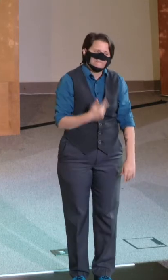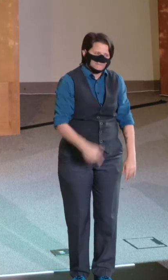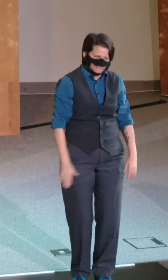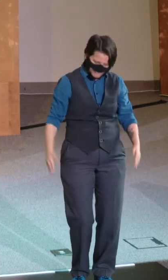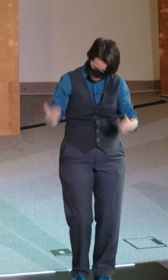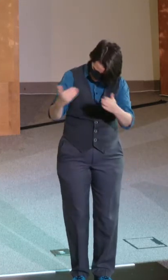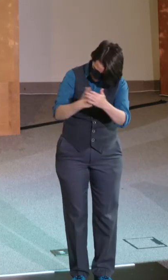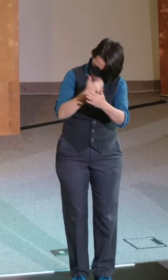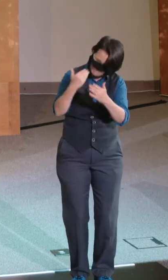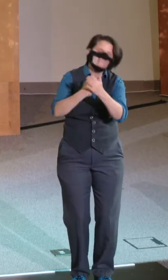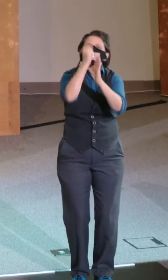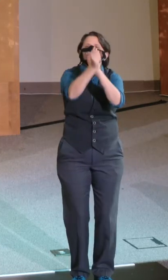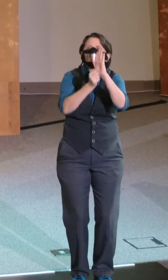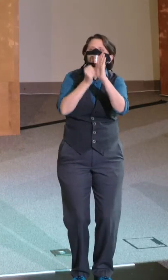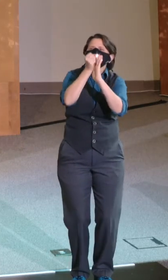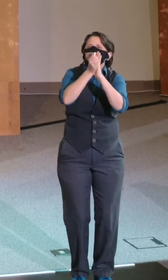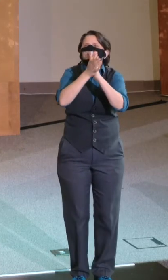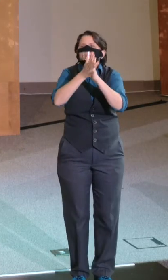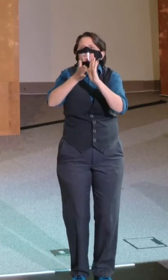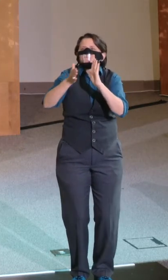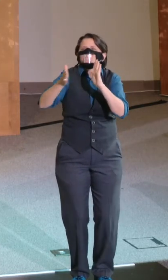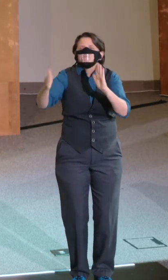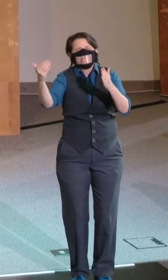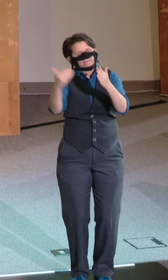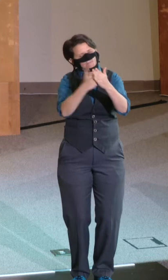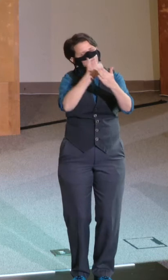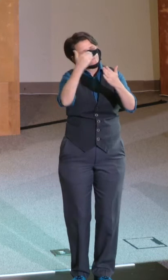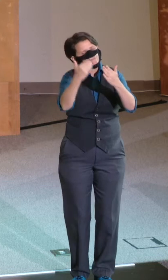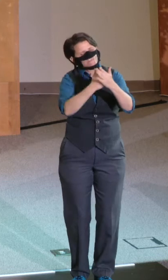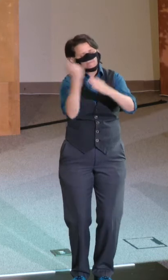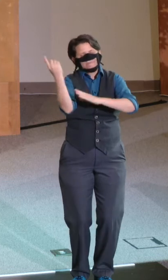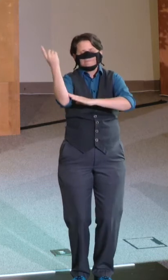It's a new season. It's a new